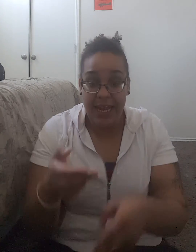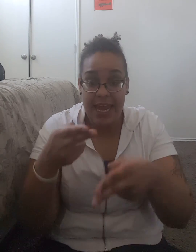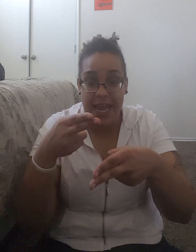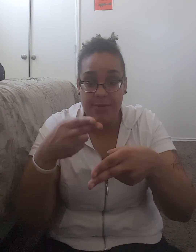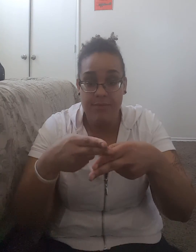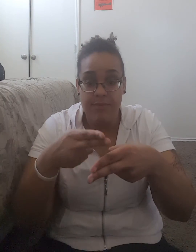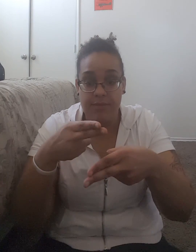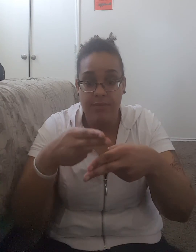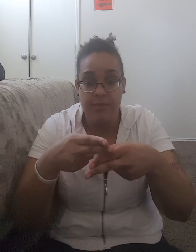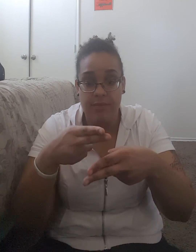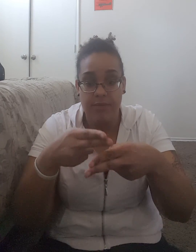name,